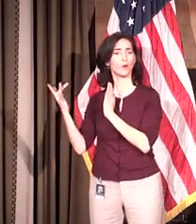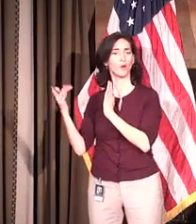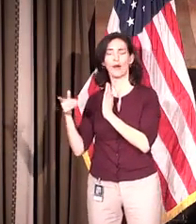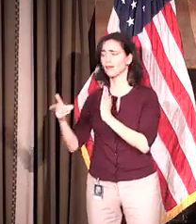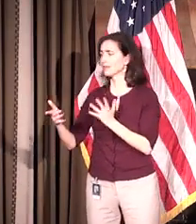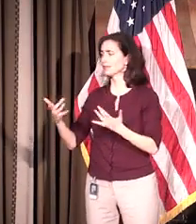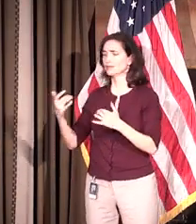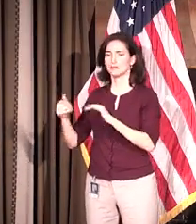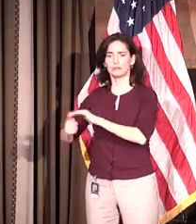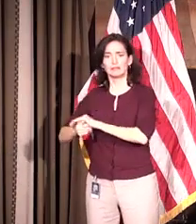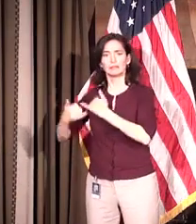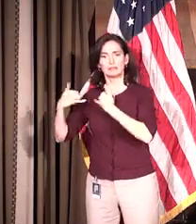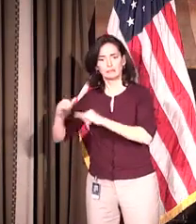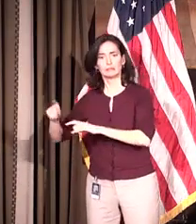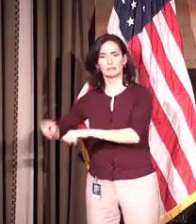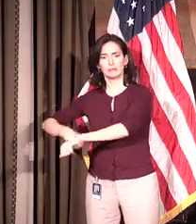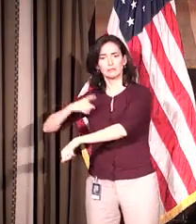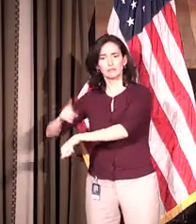side up yet.